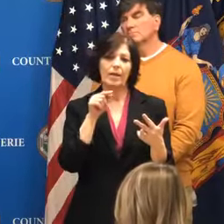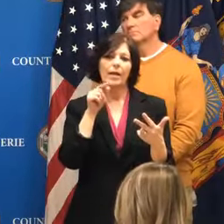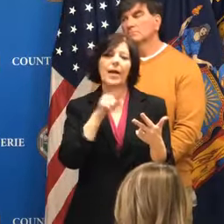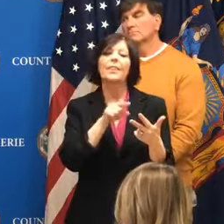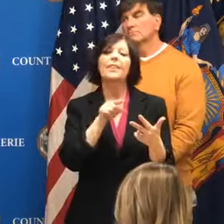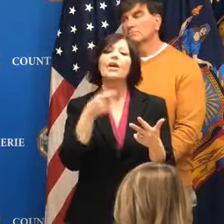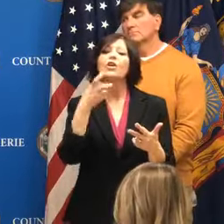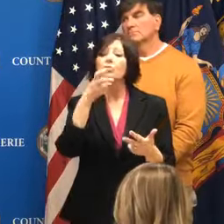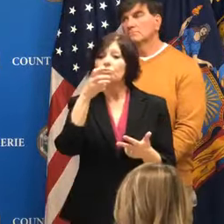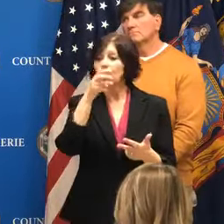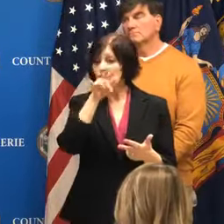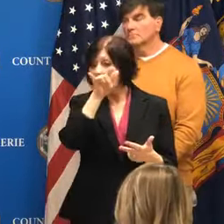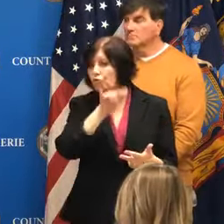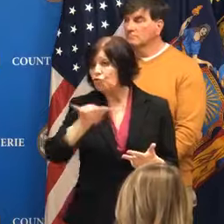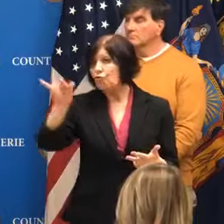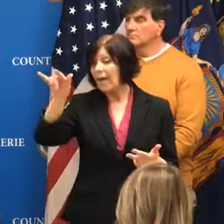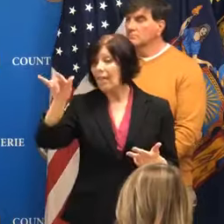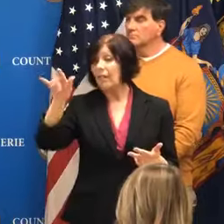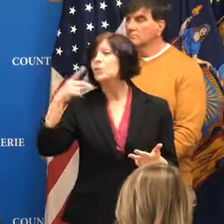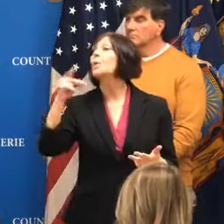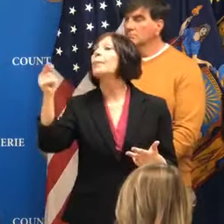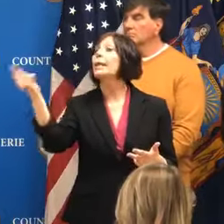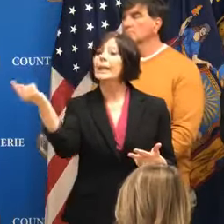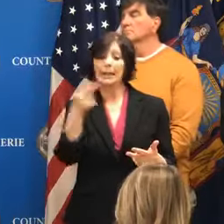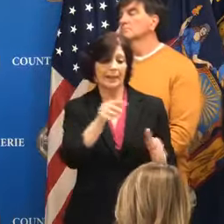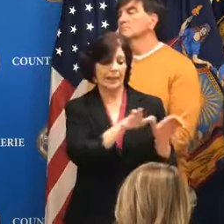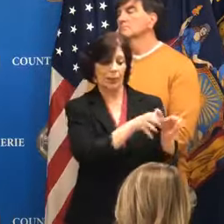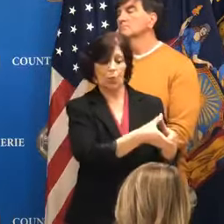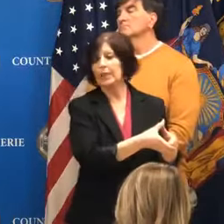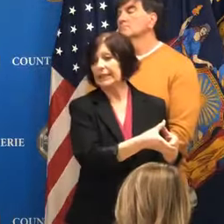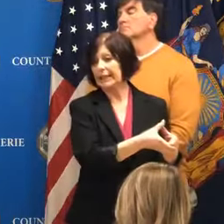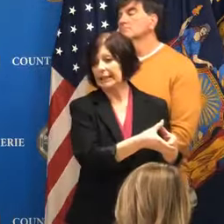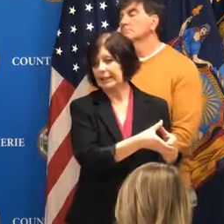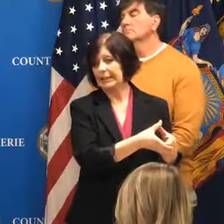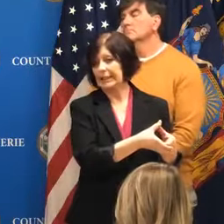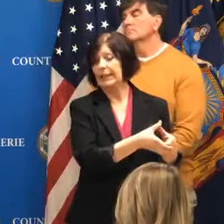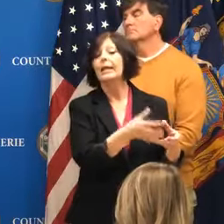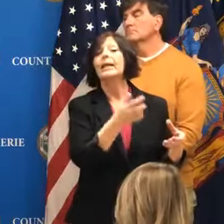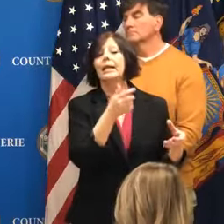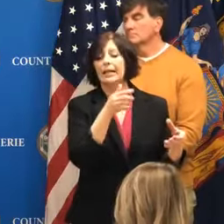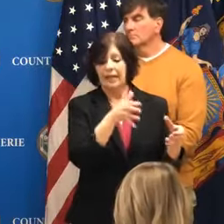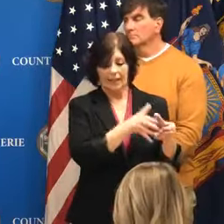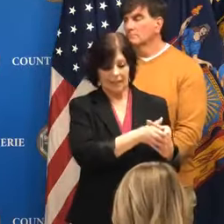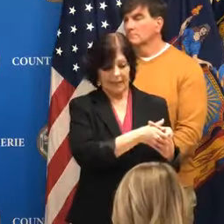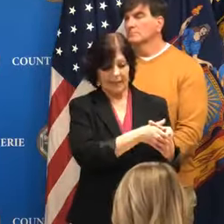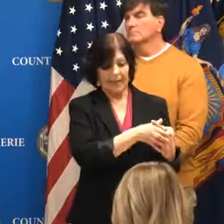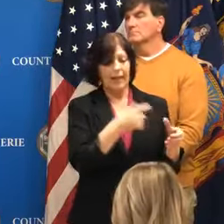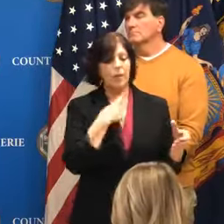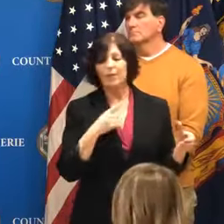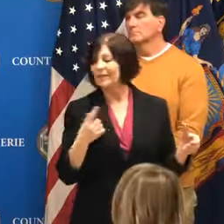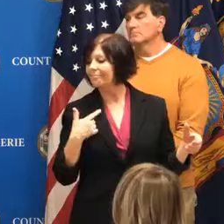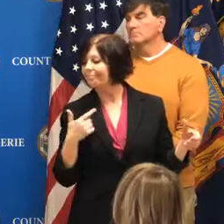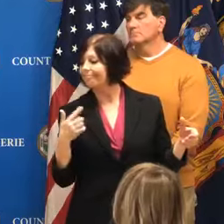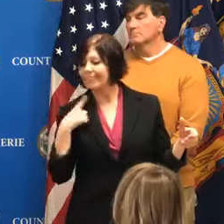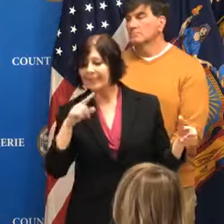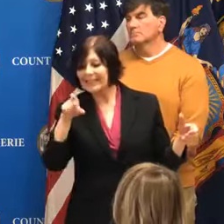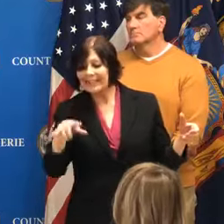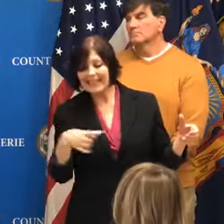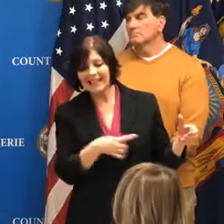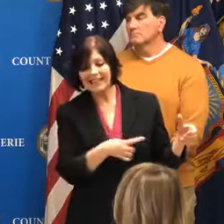travel history, and so we immediately put them in quarantine, and we arranged for them to get tested because they did